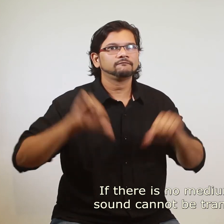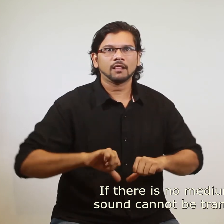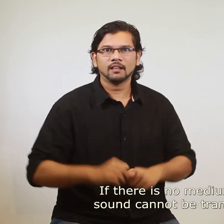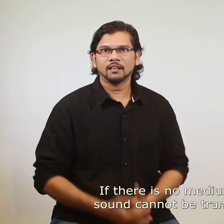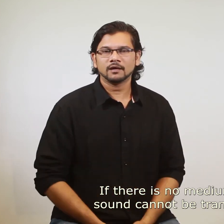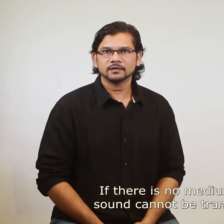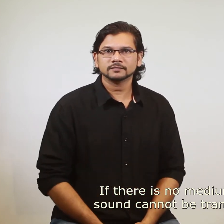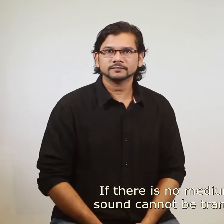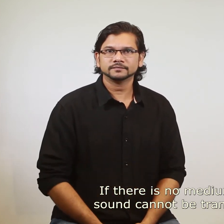be transmitted.